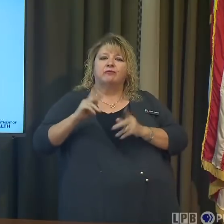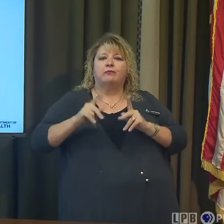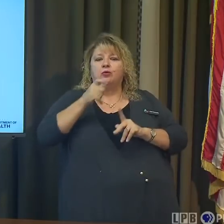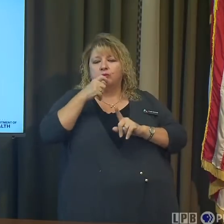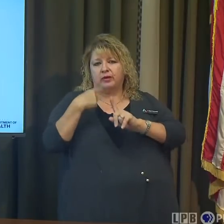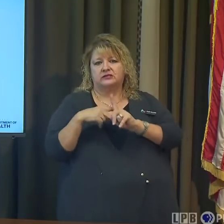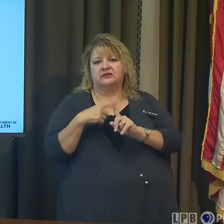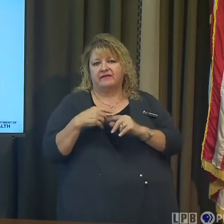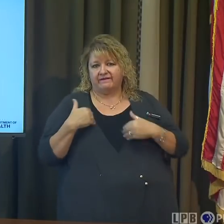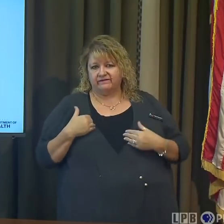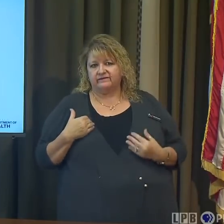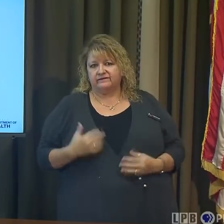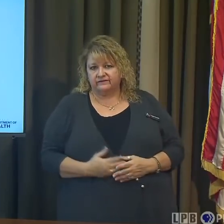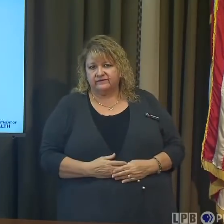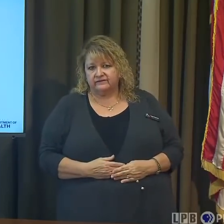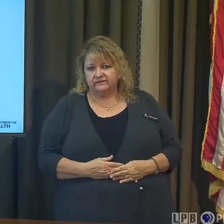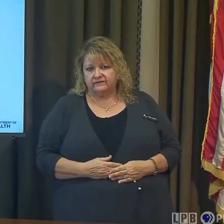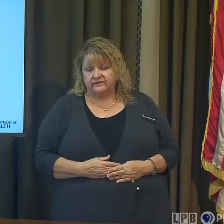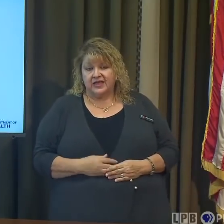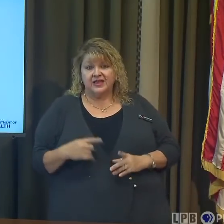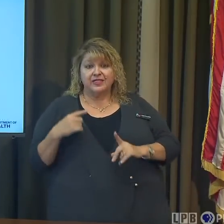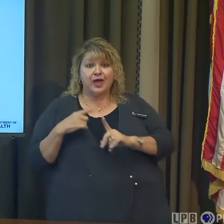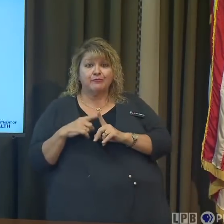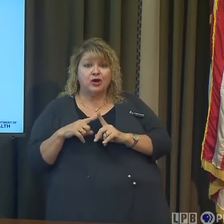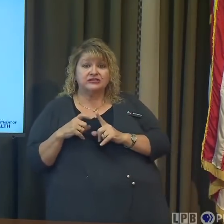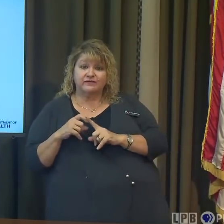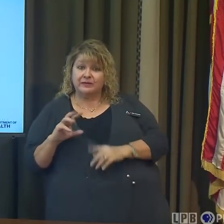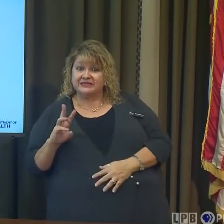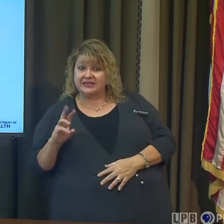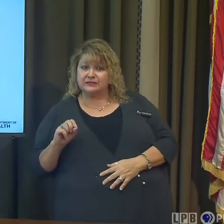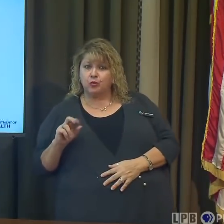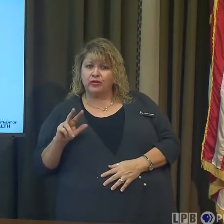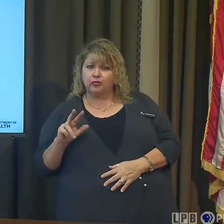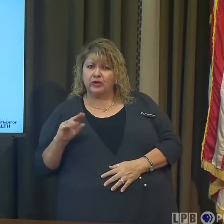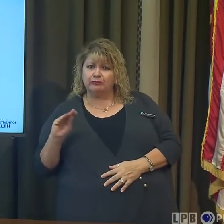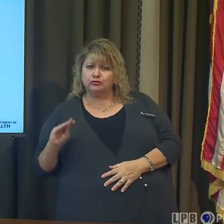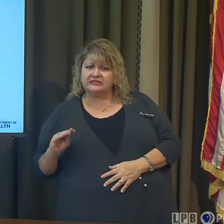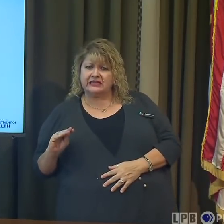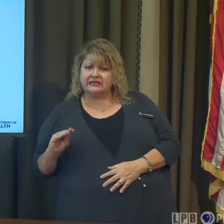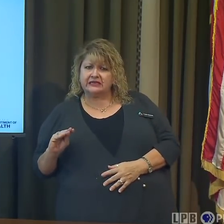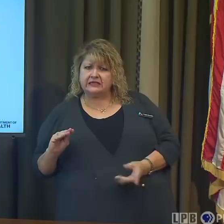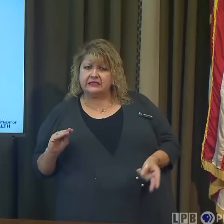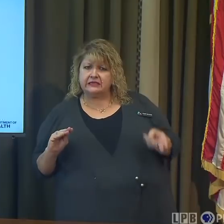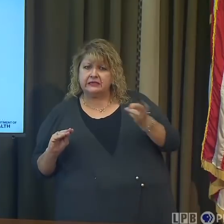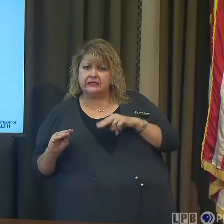this week percent positivity went from 6.3% statewide to